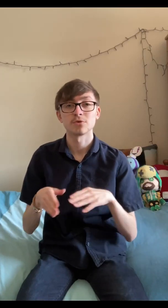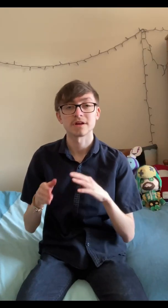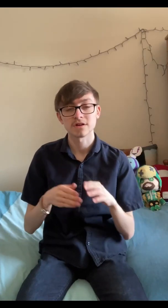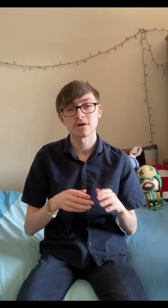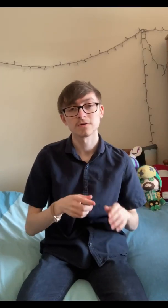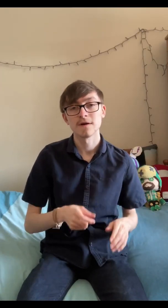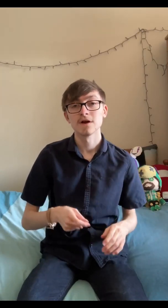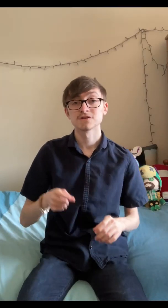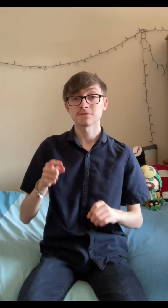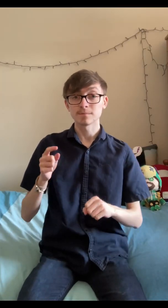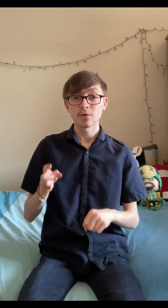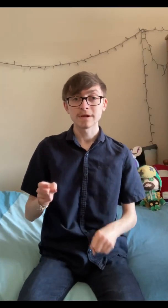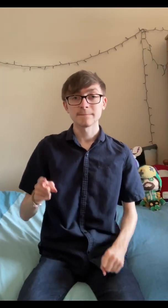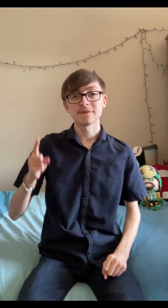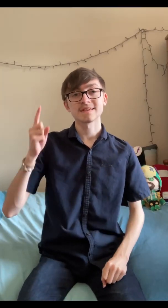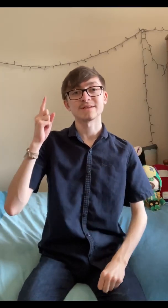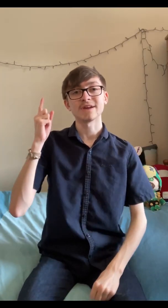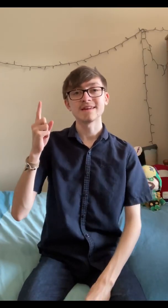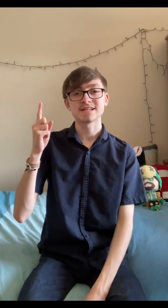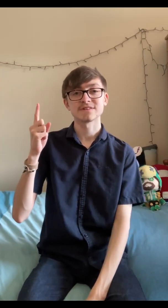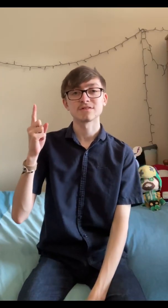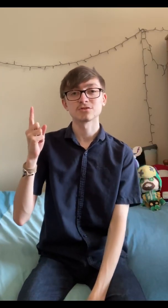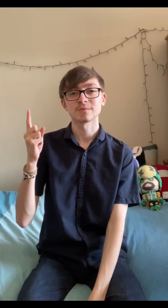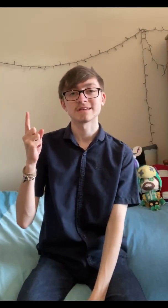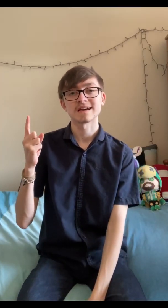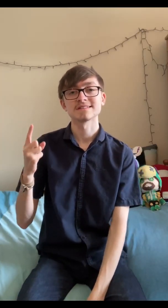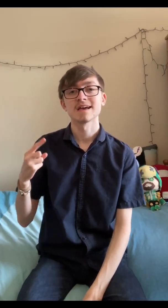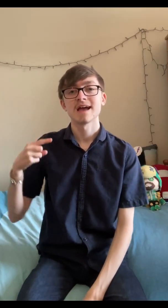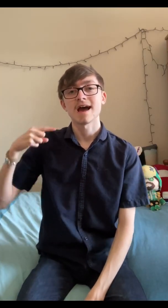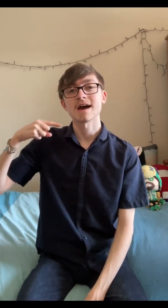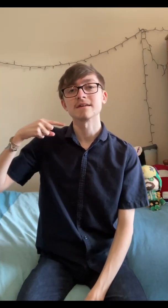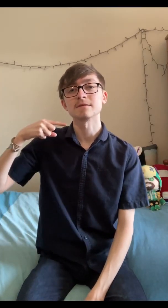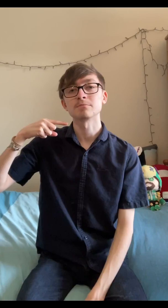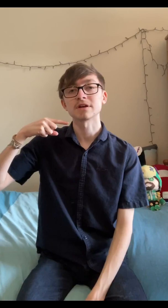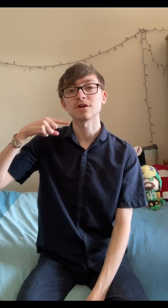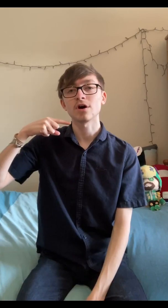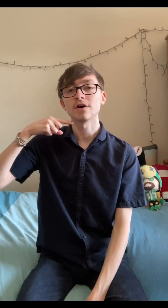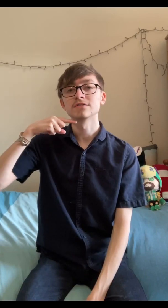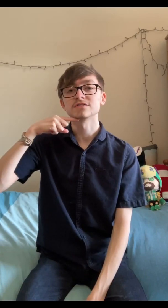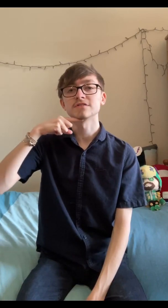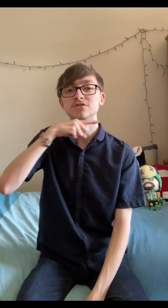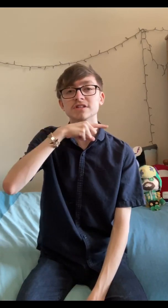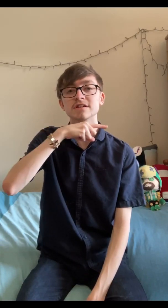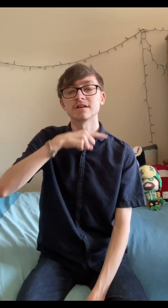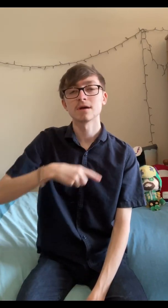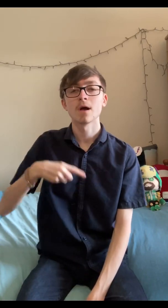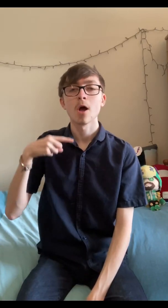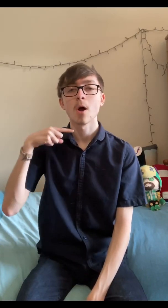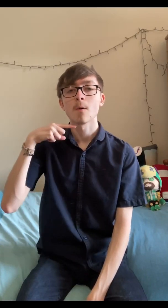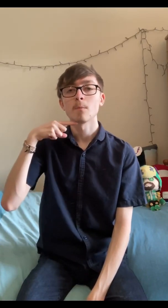and girl. So for boy, get your index finger, your dominant hand, and then bring it on the side of your chin.